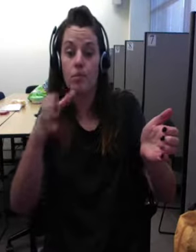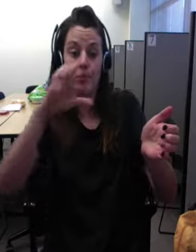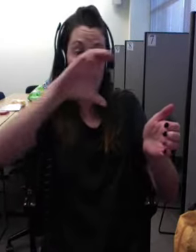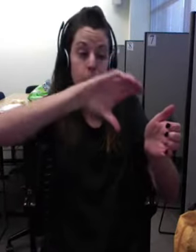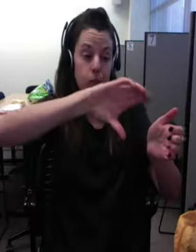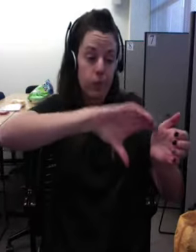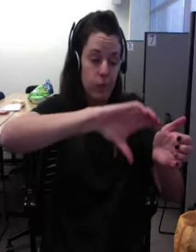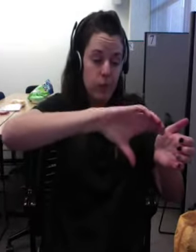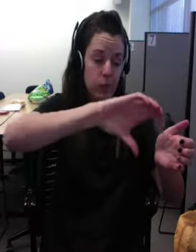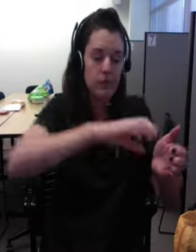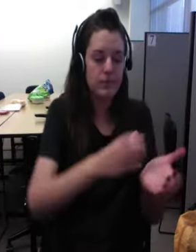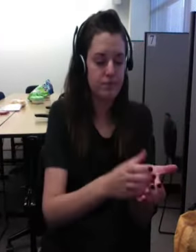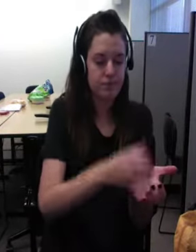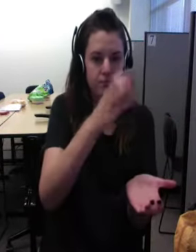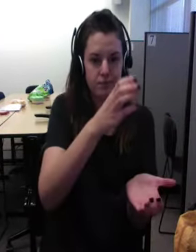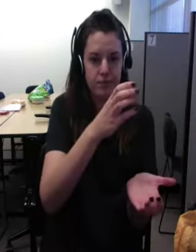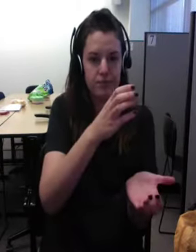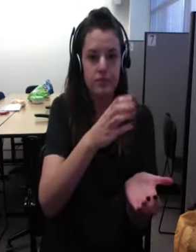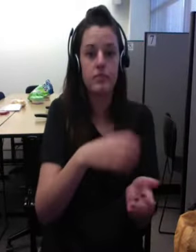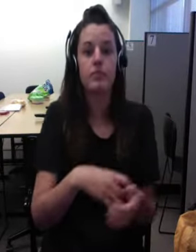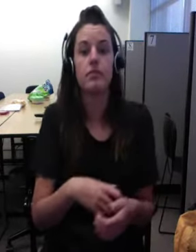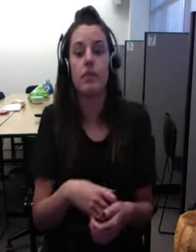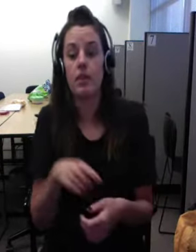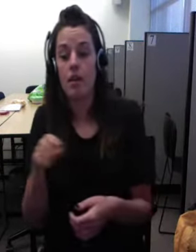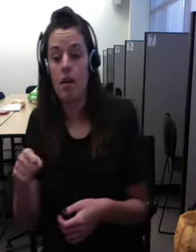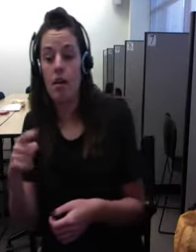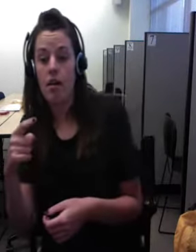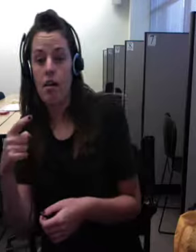look very different in a glass and spilled on the floor.